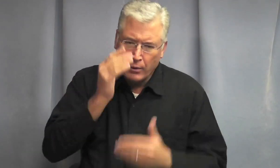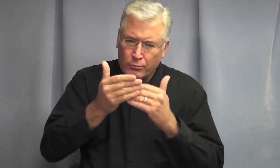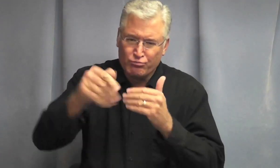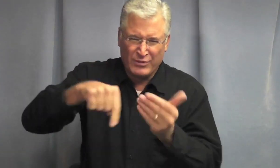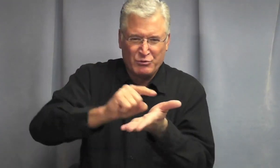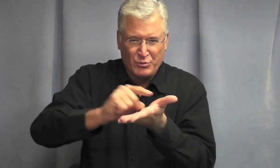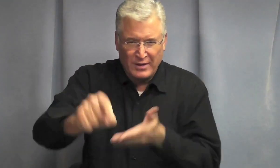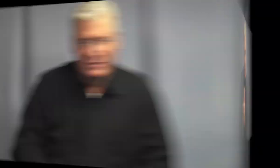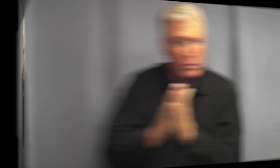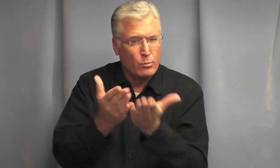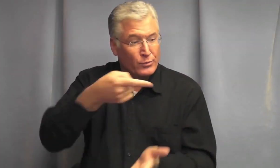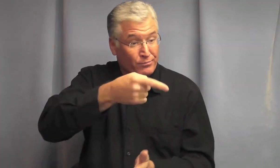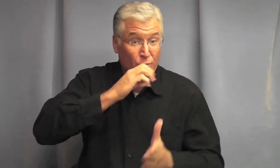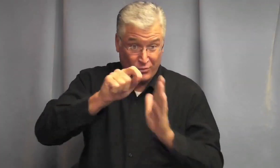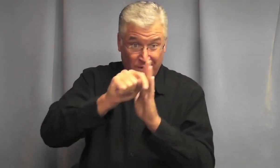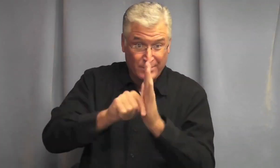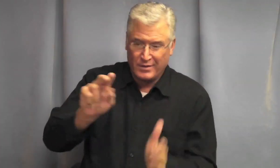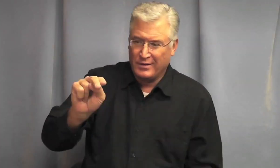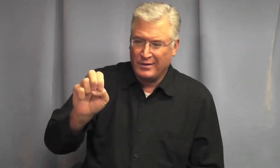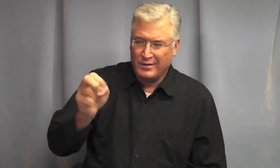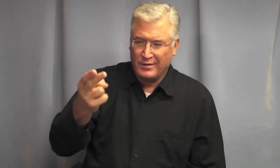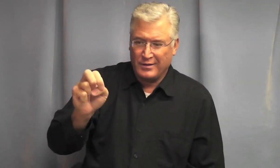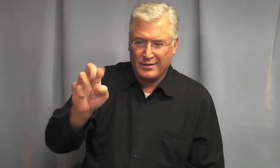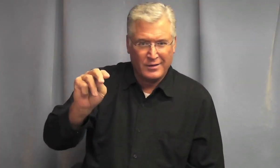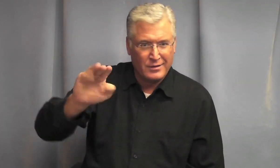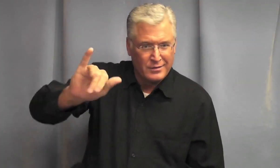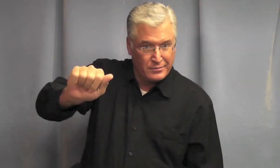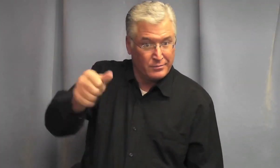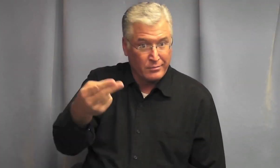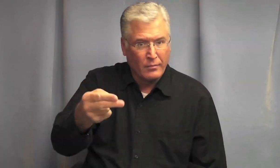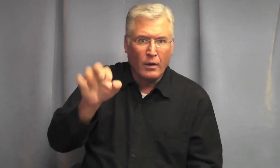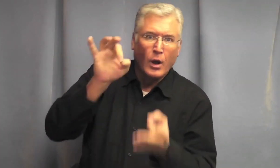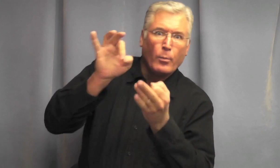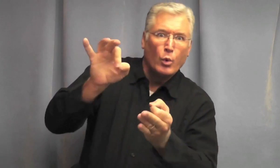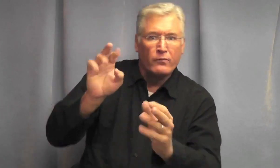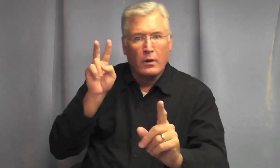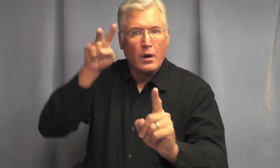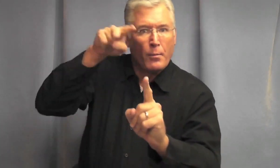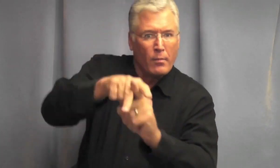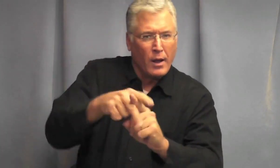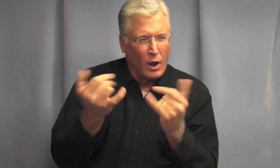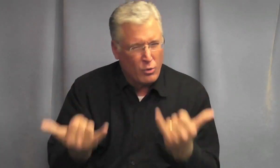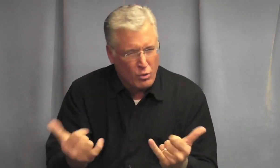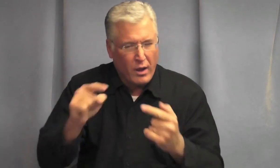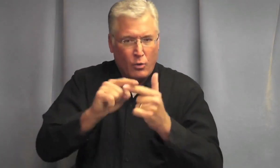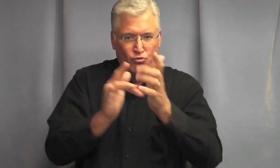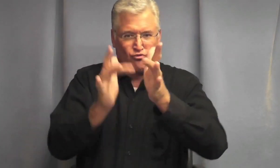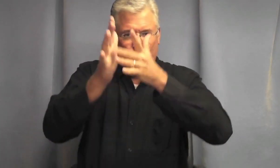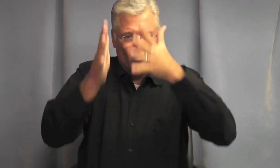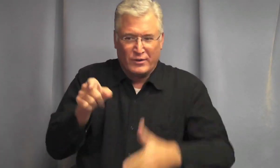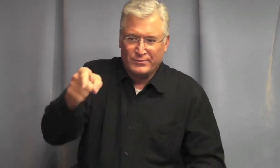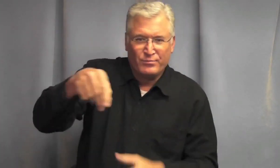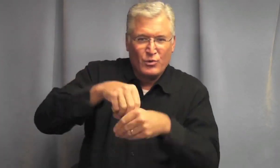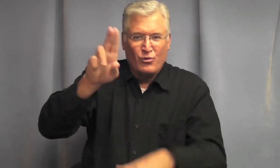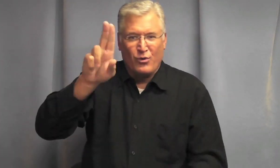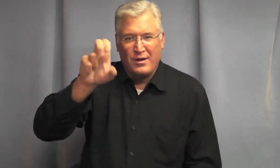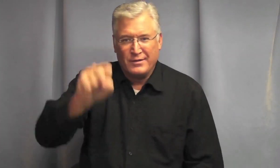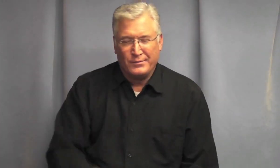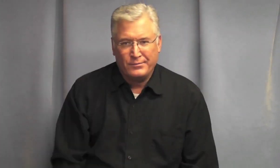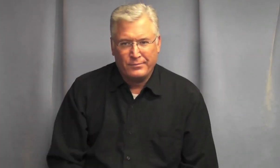Nehemiah. Table Talk, a devotional magazine. And he's talking about the Old Testament prophet Nehemiah in his book and how